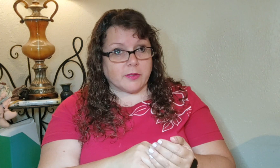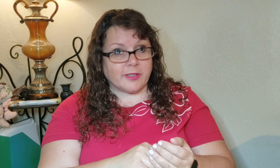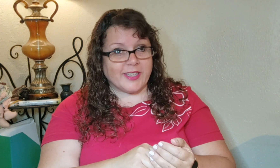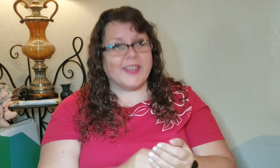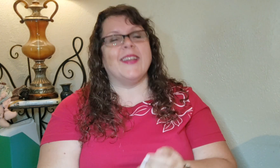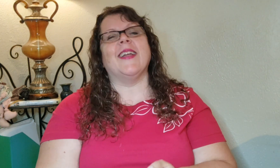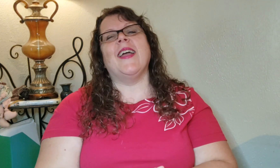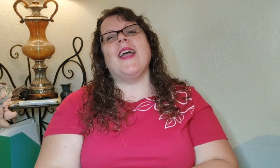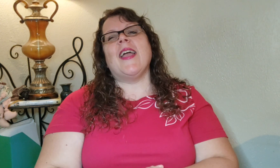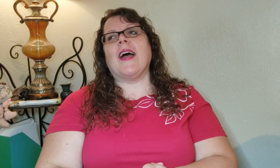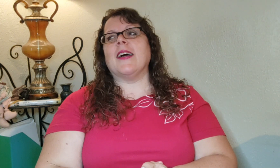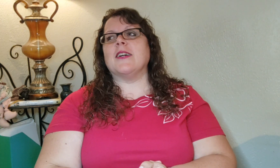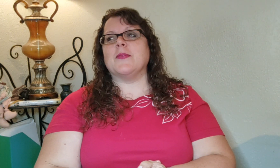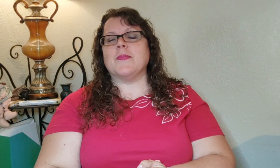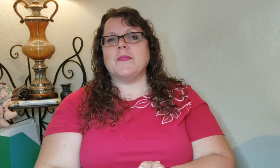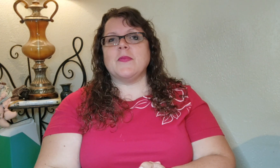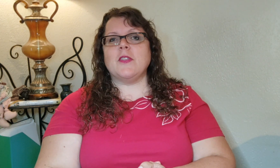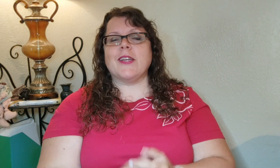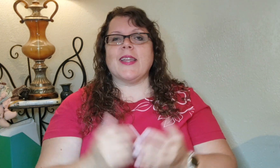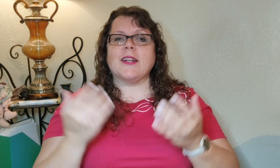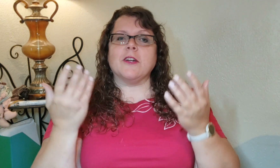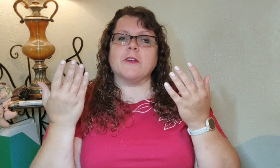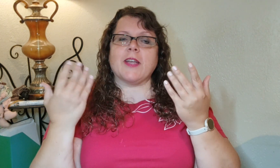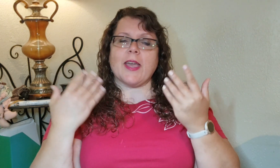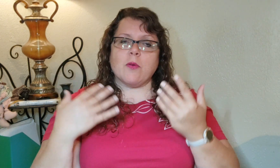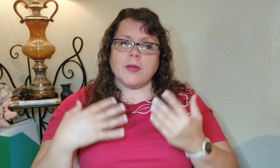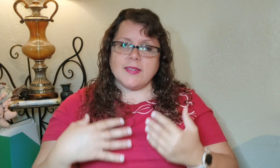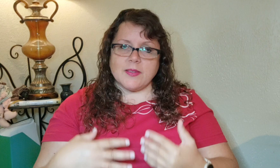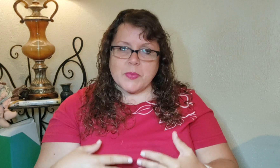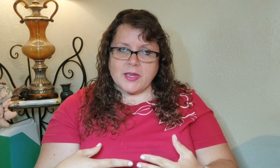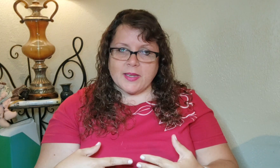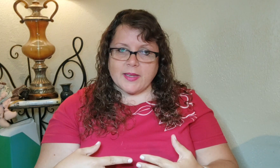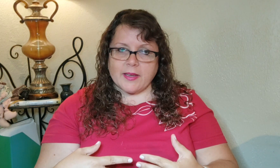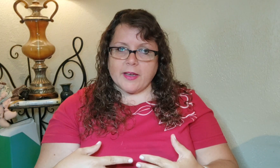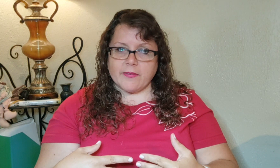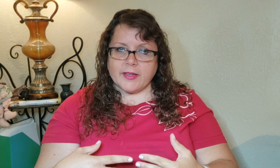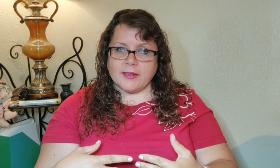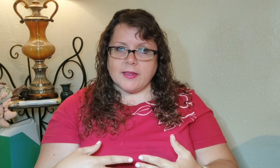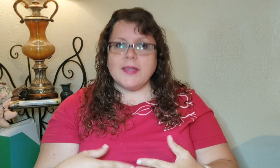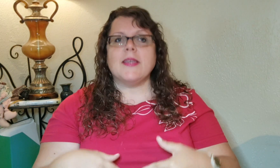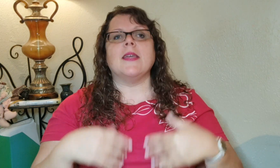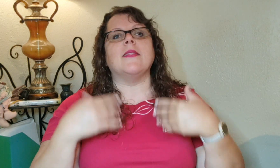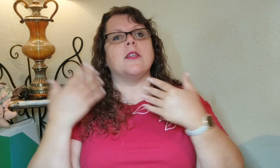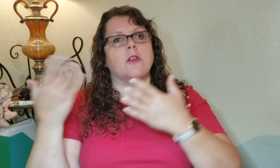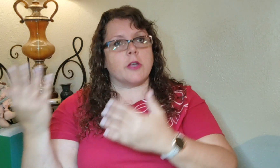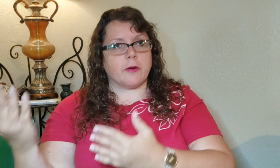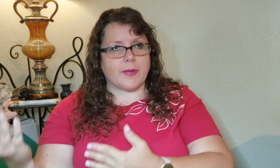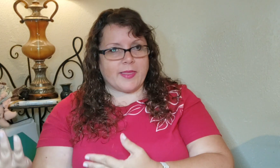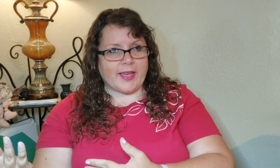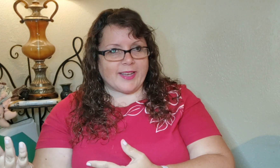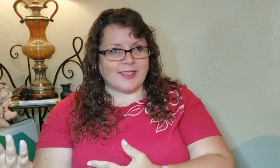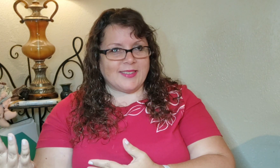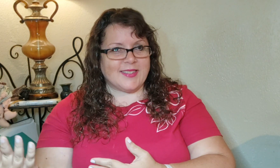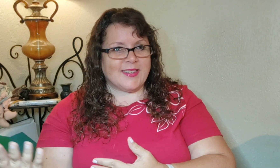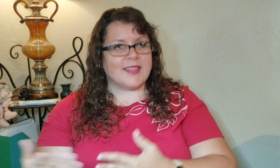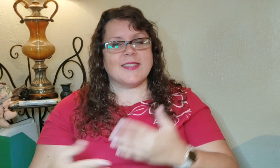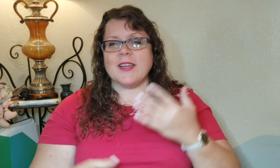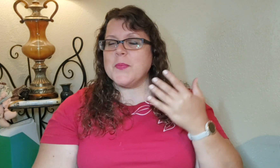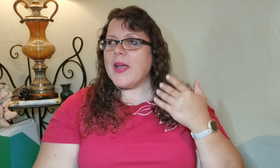word, you gotta go, okay, what's the meaning of it? And then you go with that. That's something I